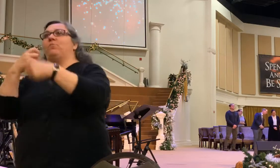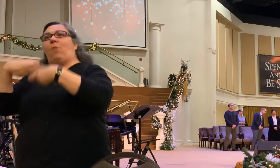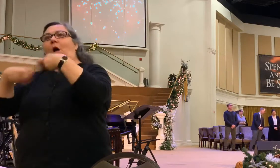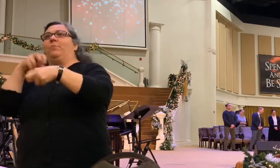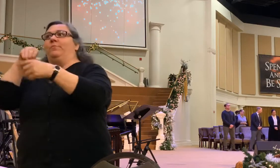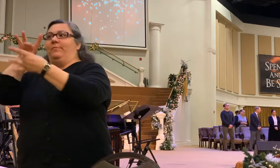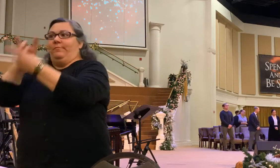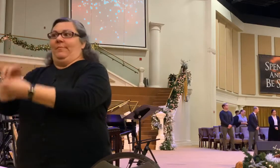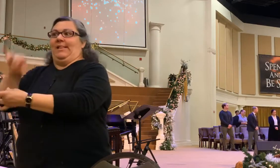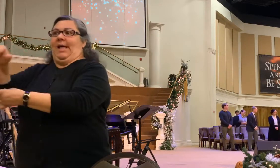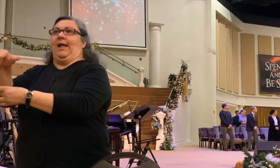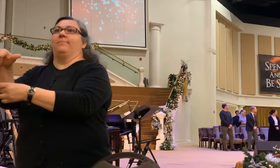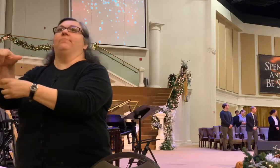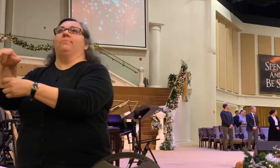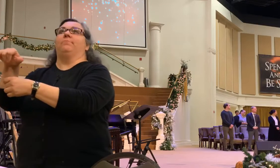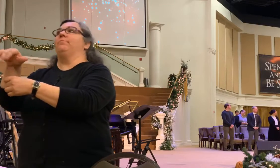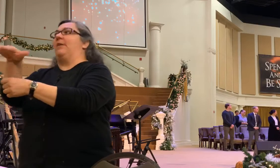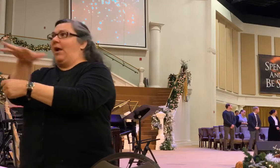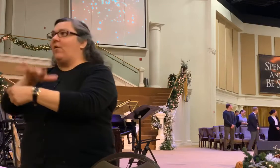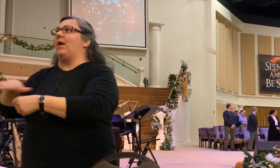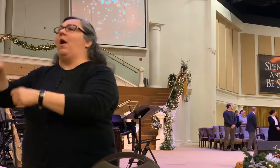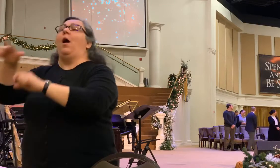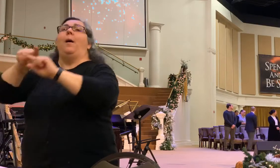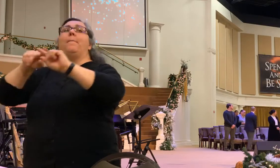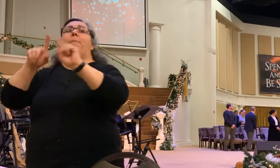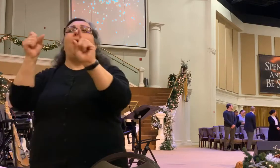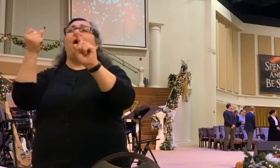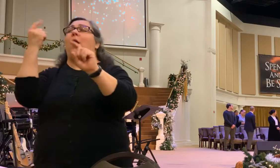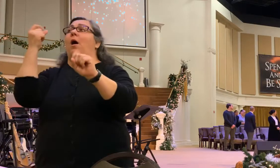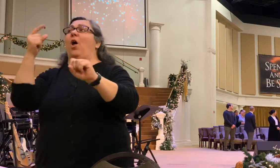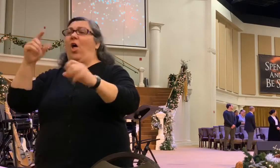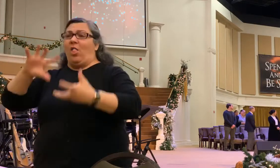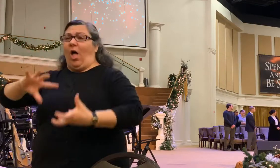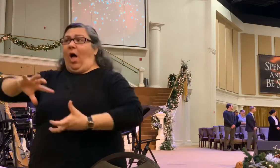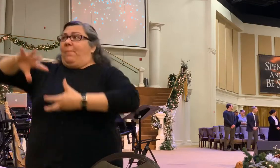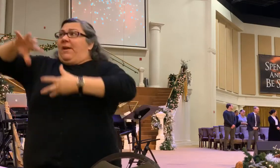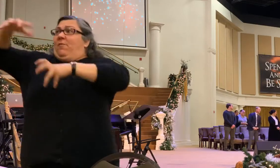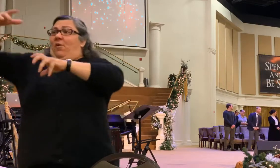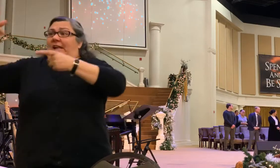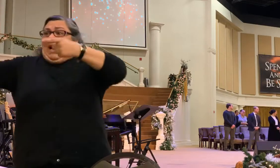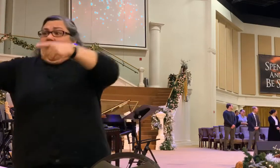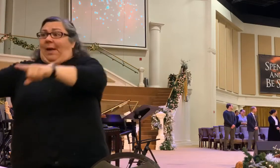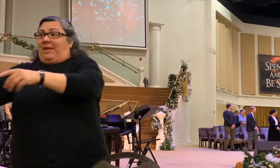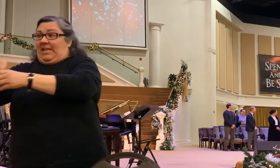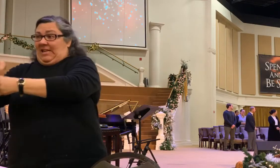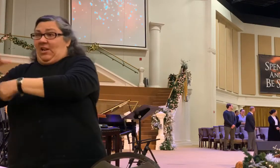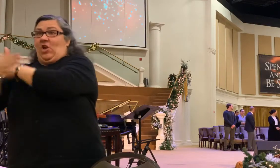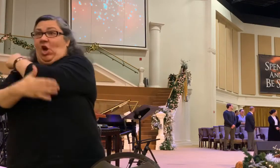something. All of that upheaval in the natural is a sign that the Spirit is stirred up.